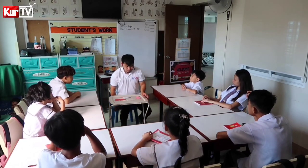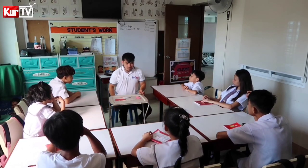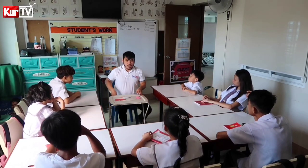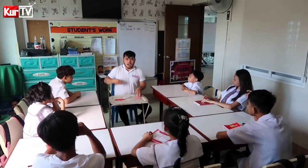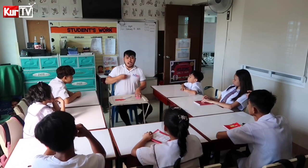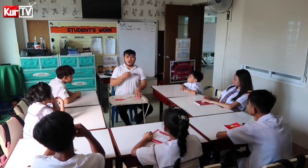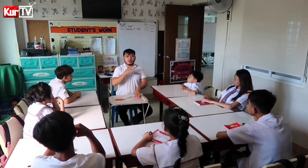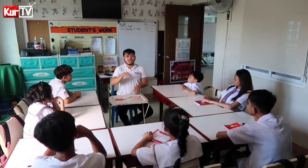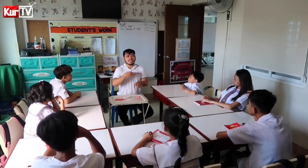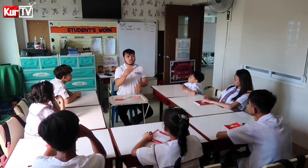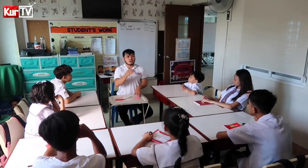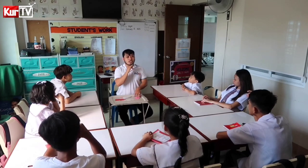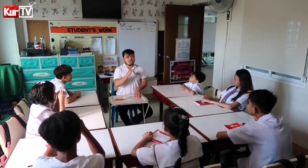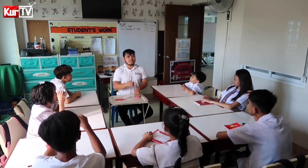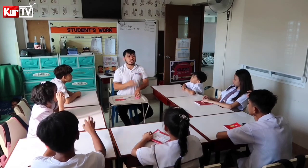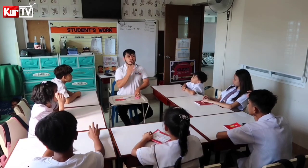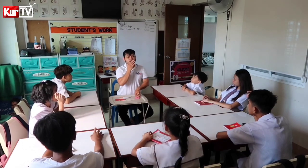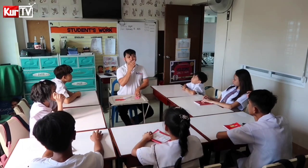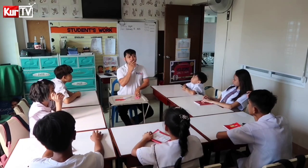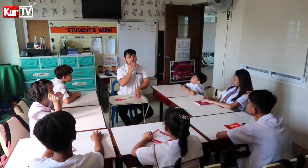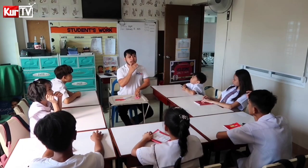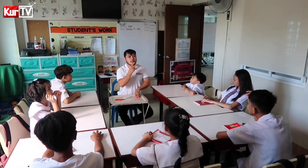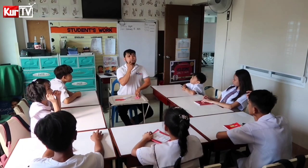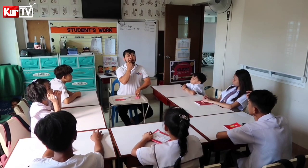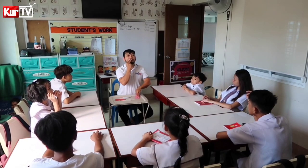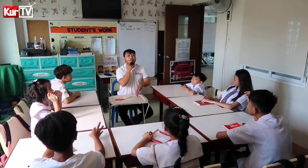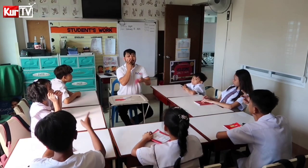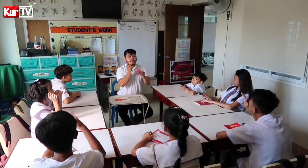Our next color is... Color pink.